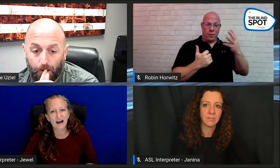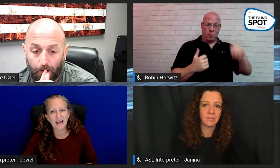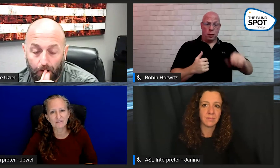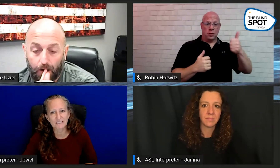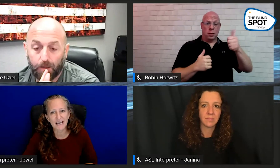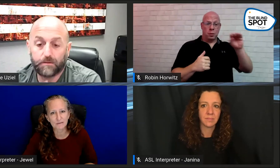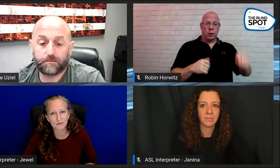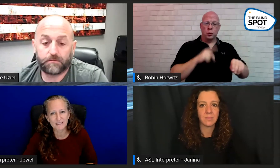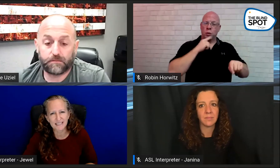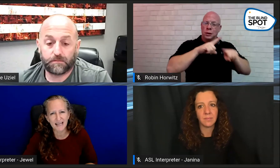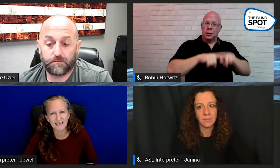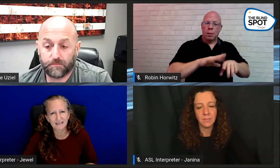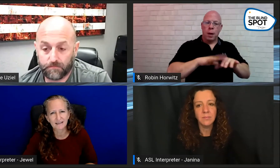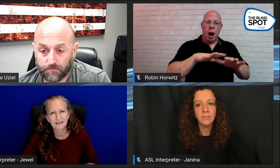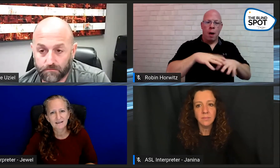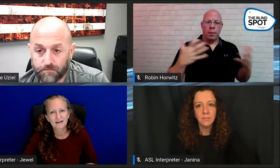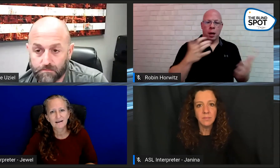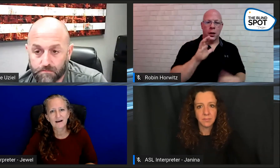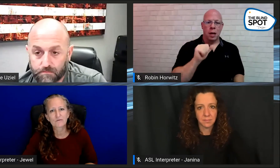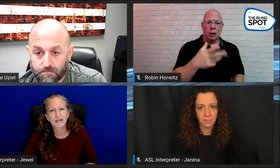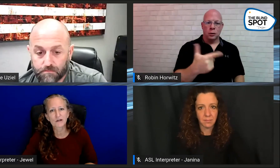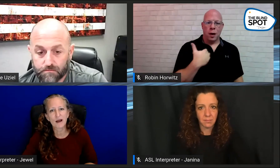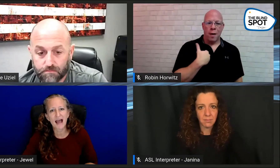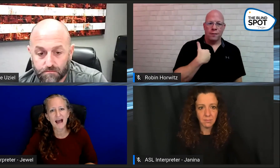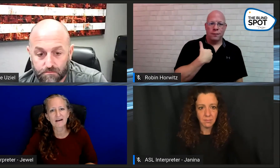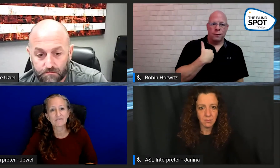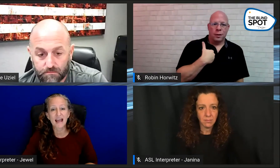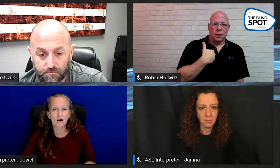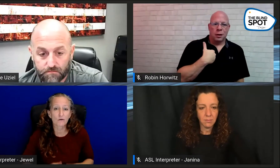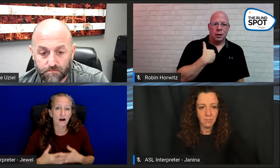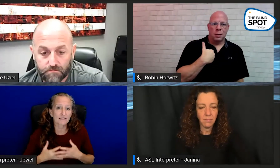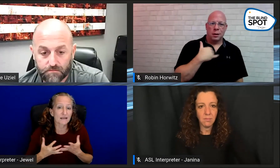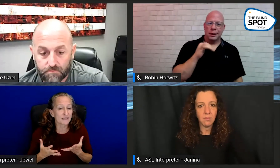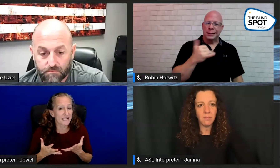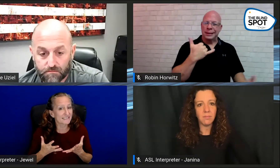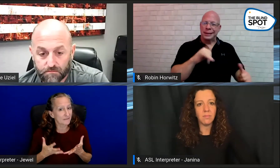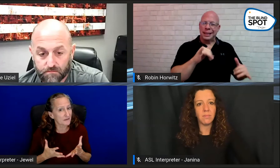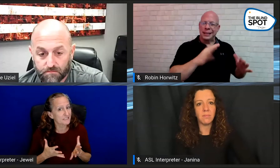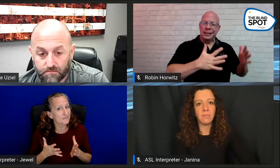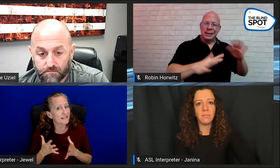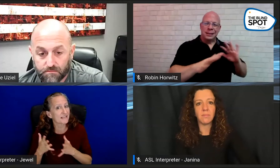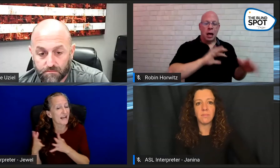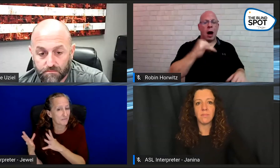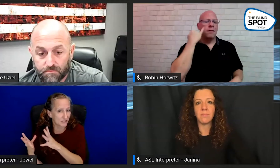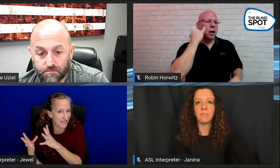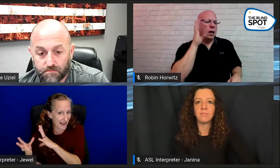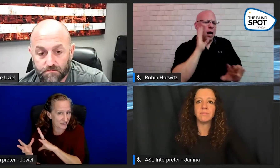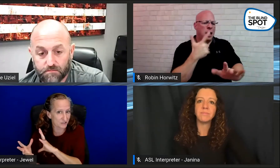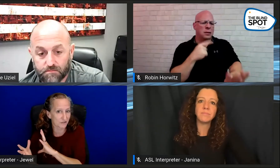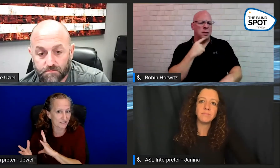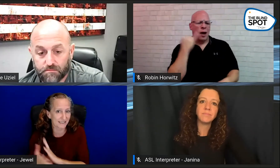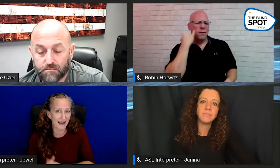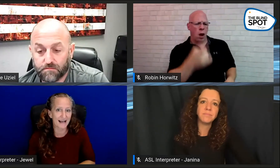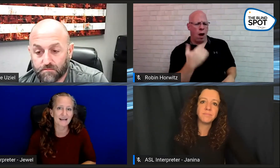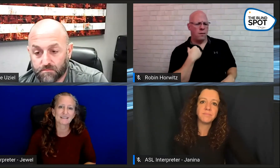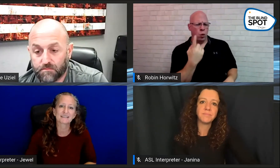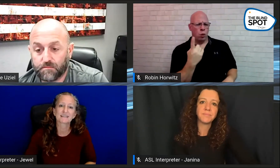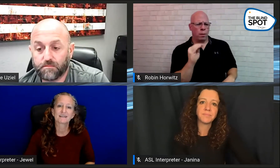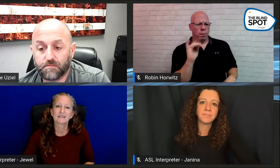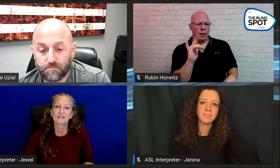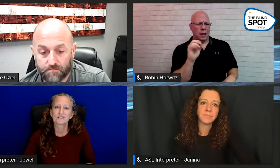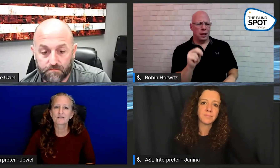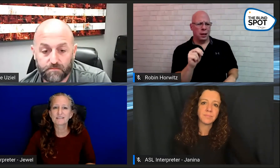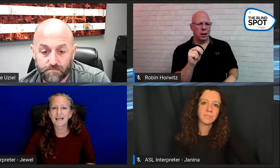than 5 or 10% of what you have. Now, sometimes it depends on how much cash a person